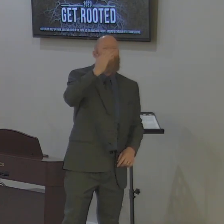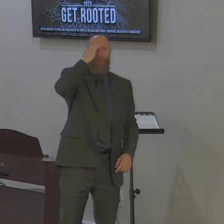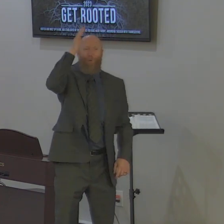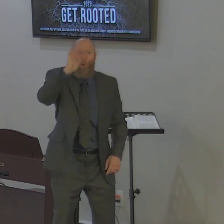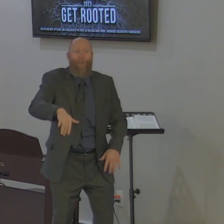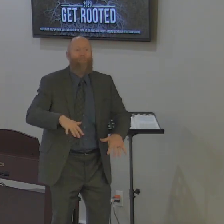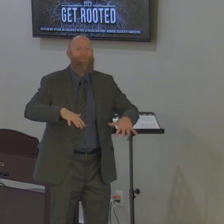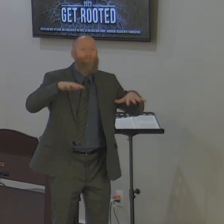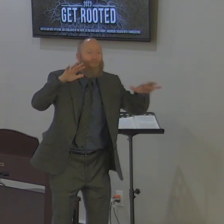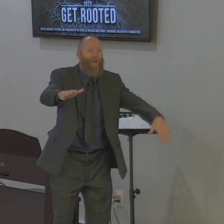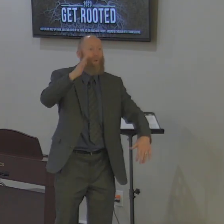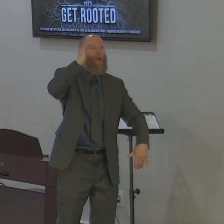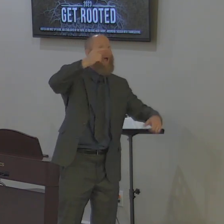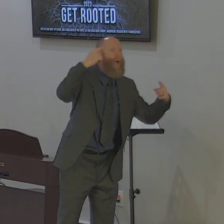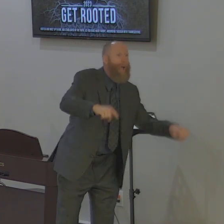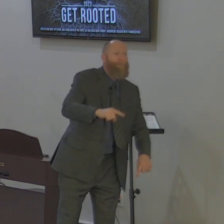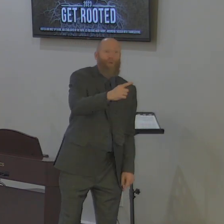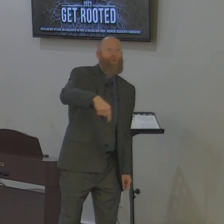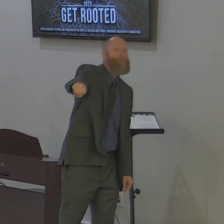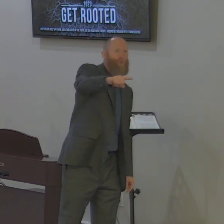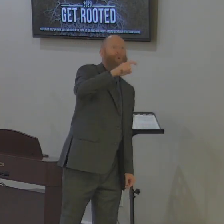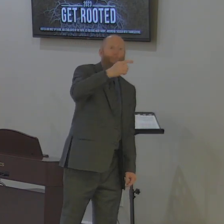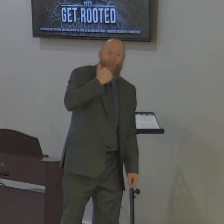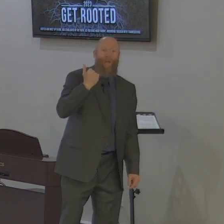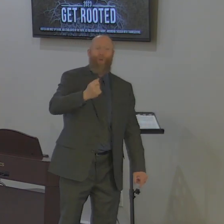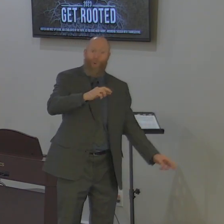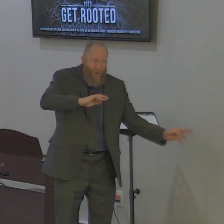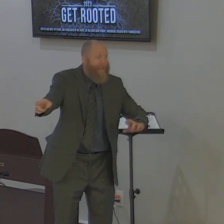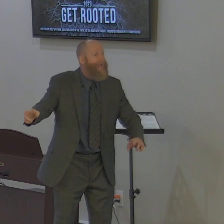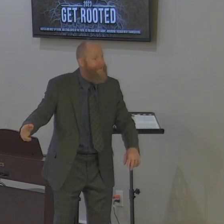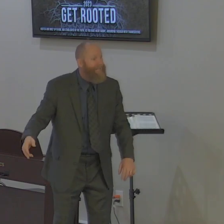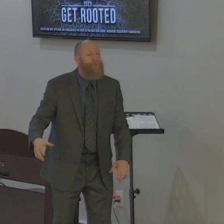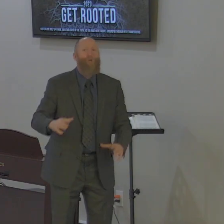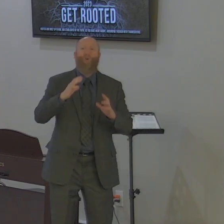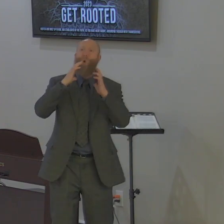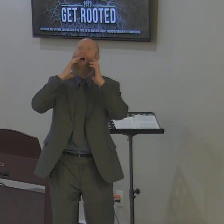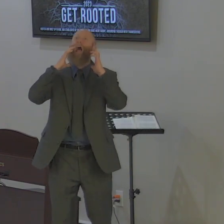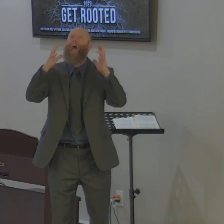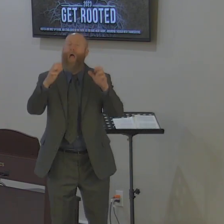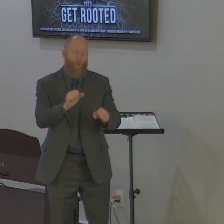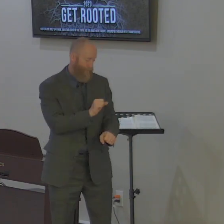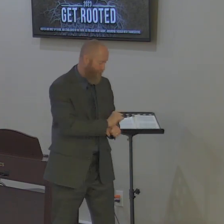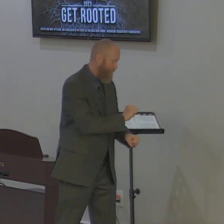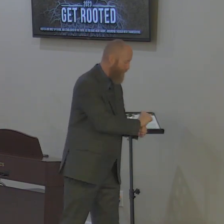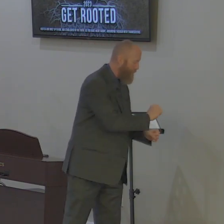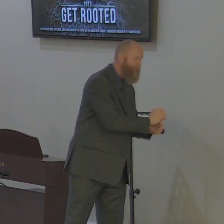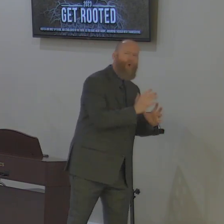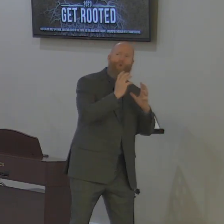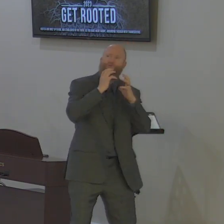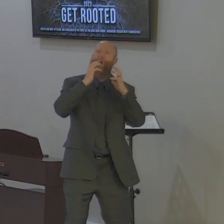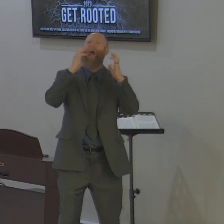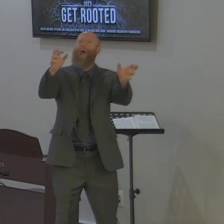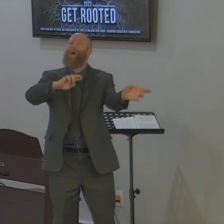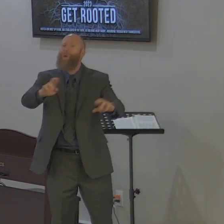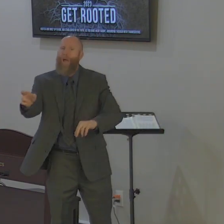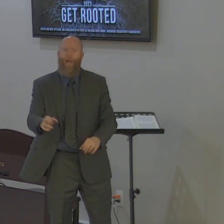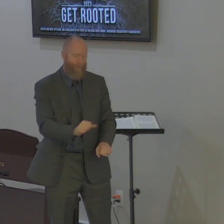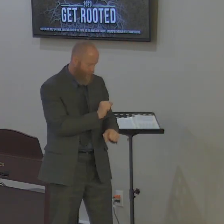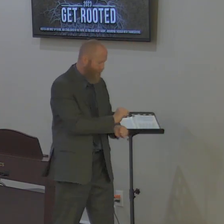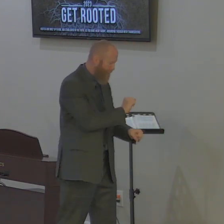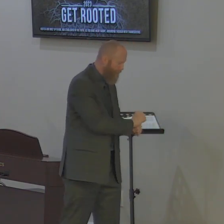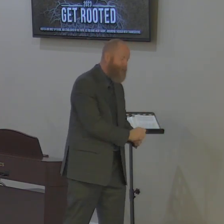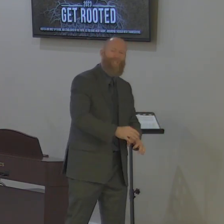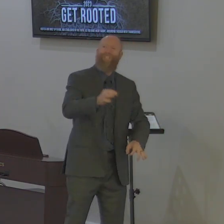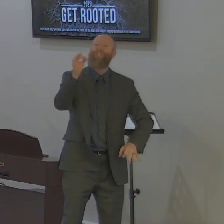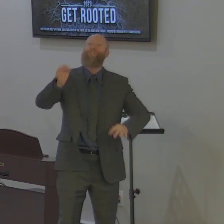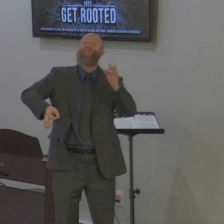happened before. Right? The whole time he's telling the lost, hey, there's judgment